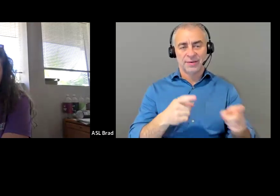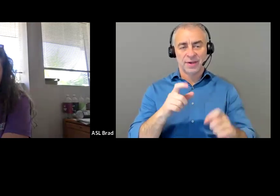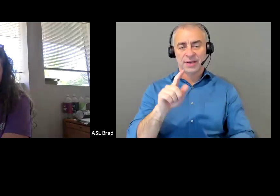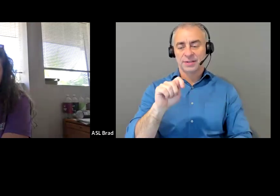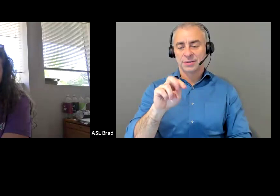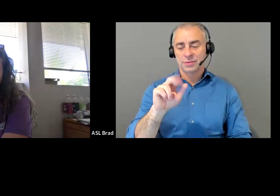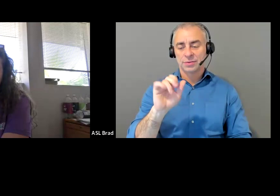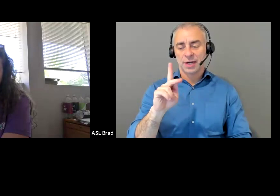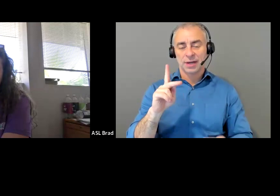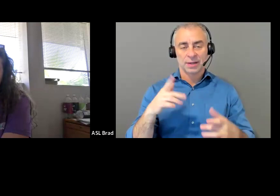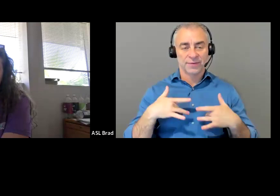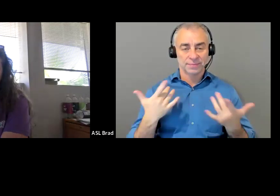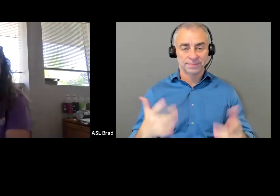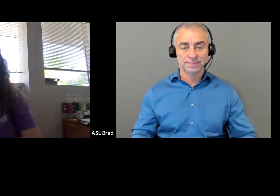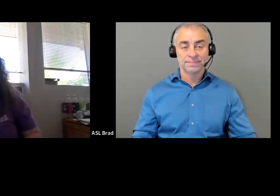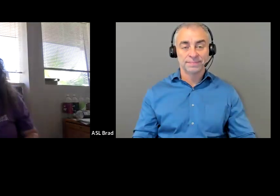event?